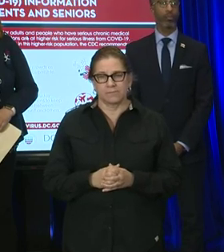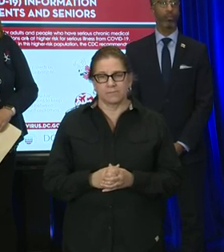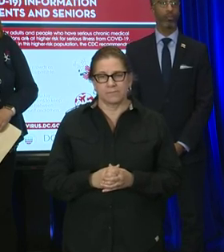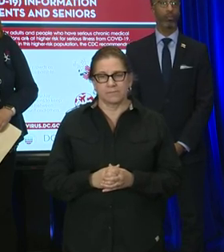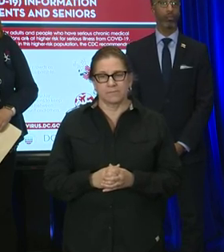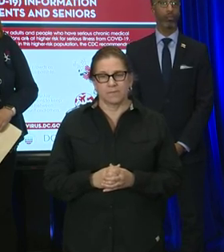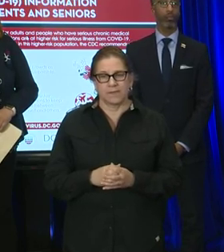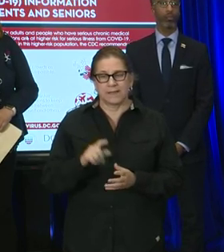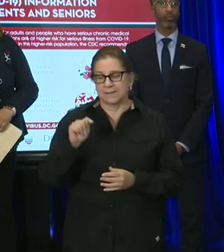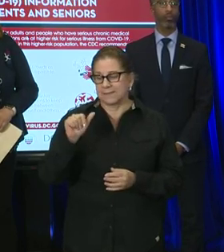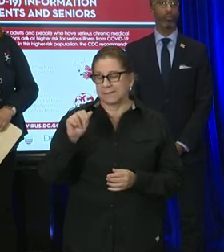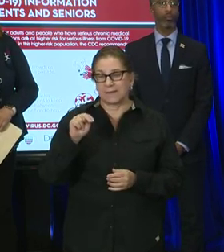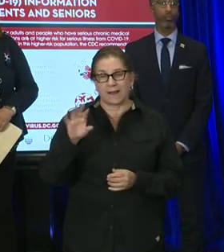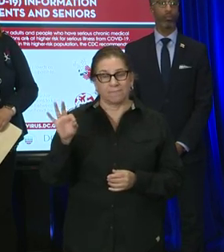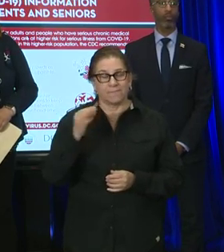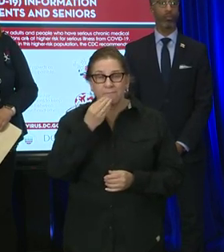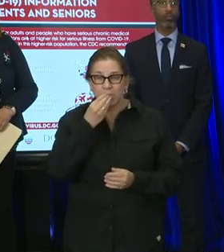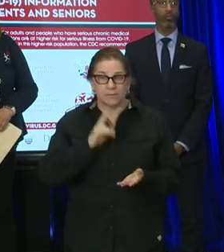or SNAP food stamp